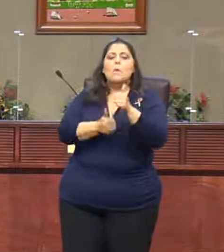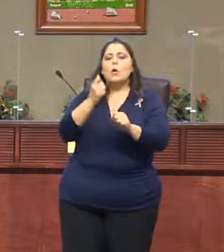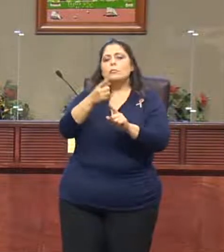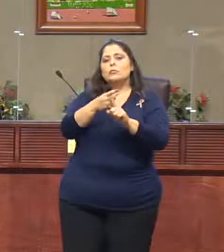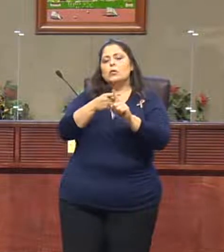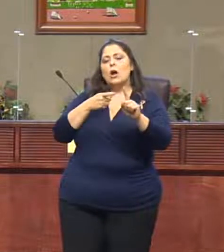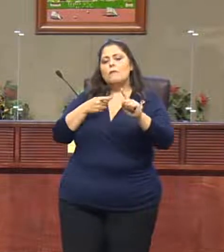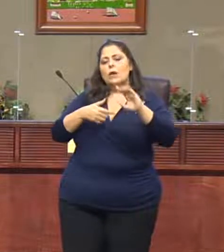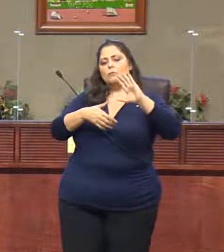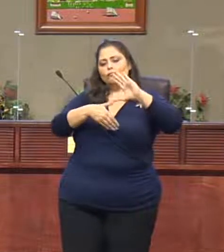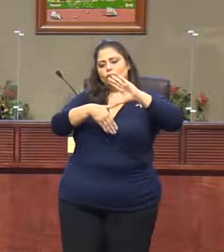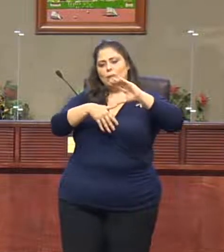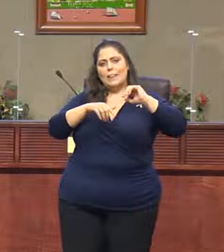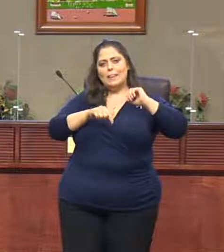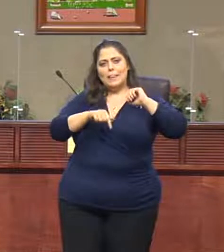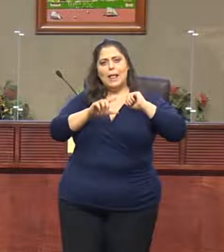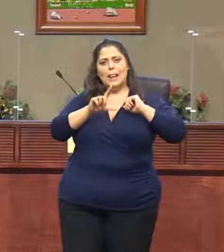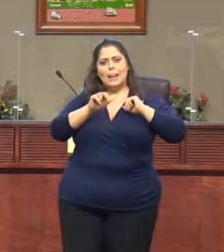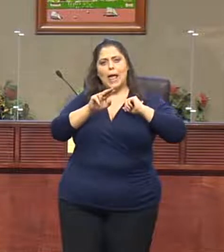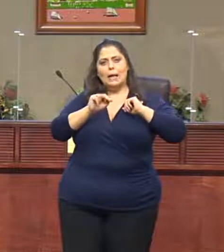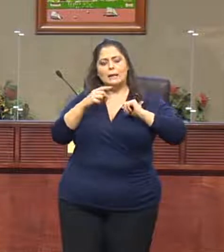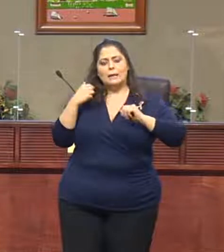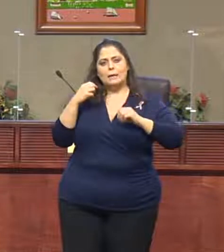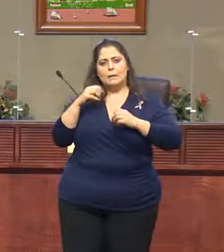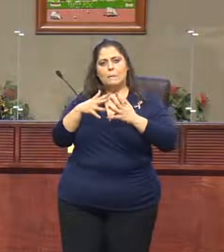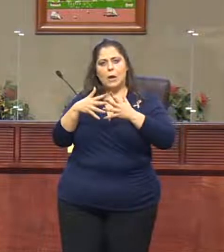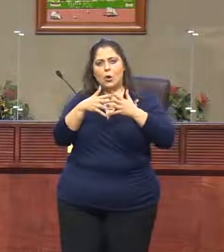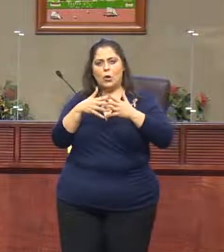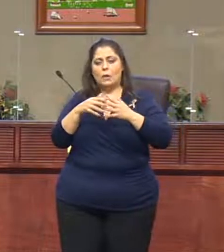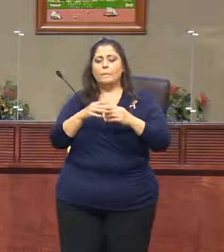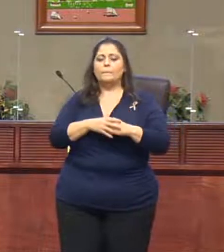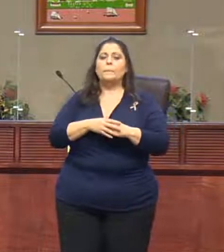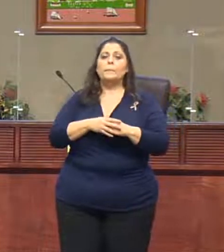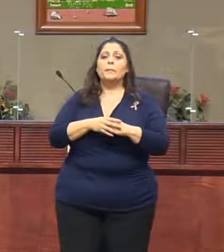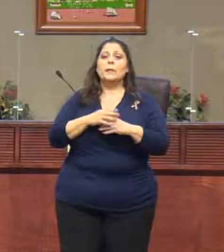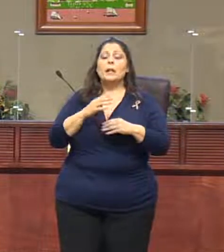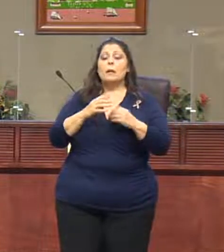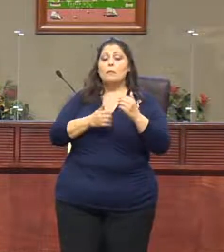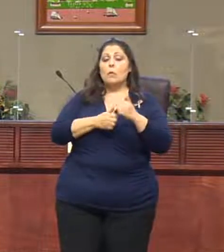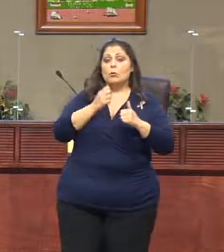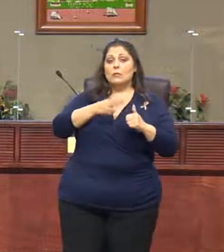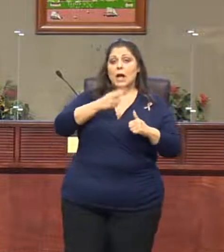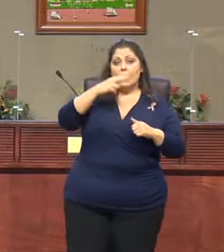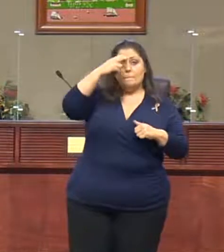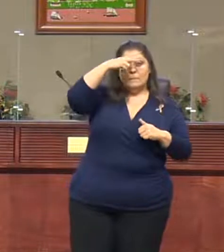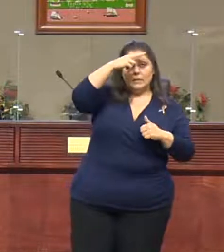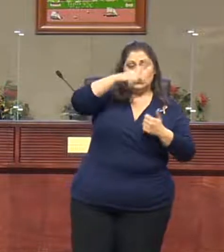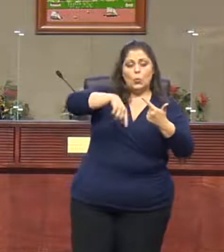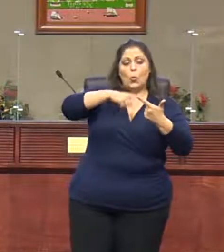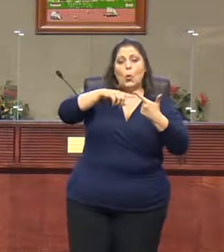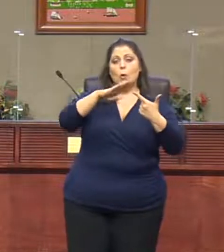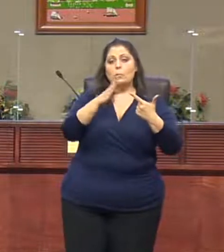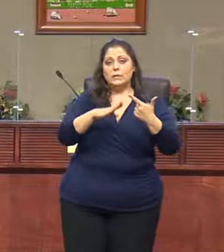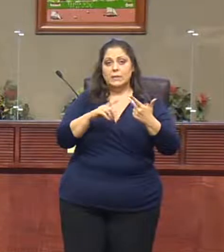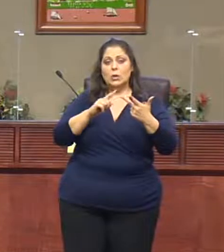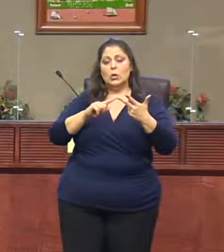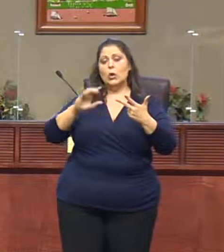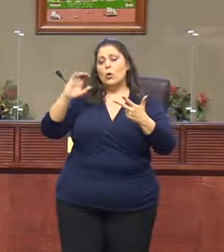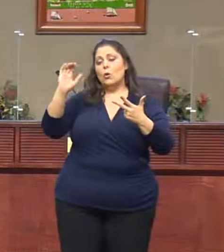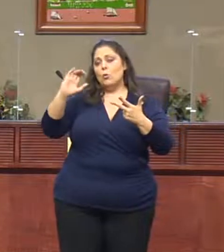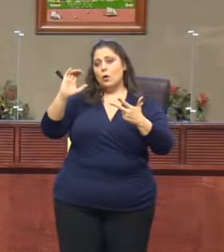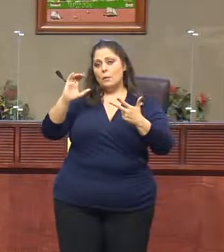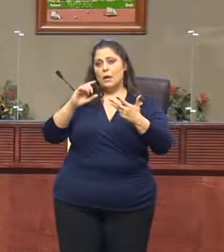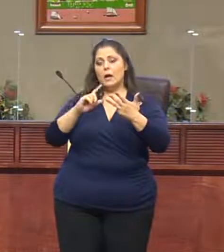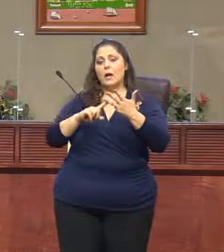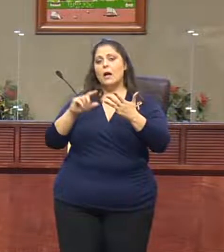up. Large emitters of vaccinator has been Mexico, Brazil, Colombia, and Argentina.